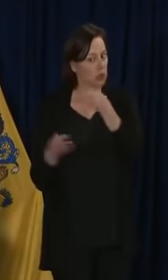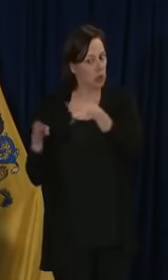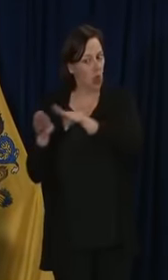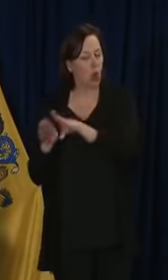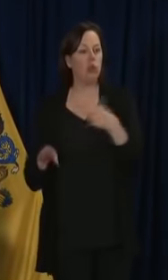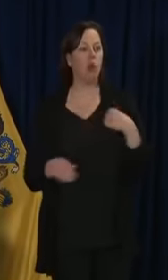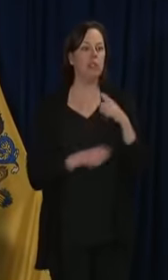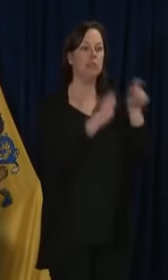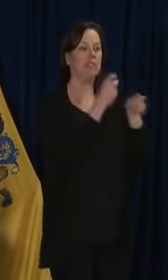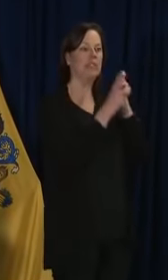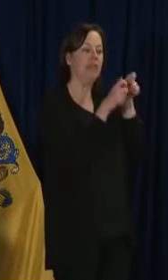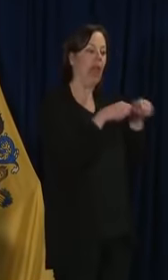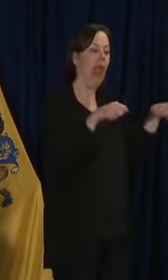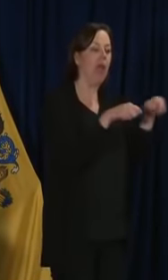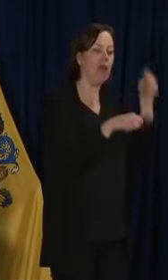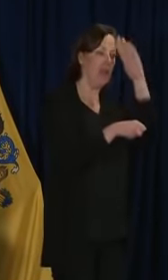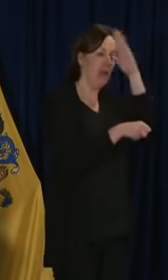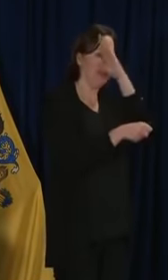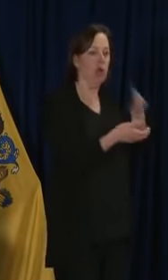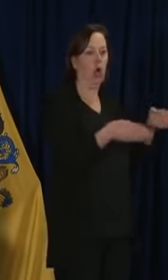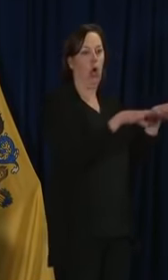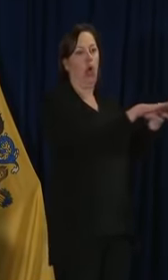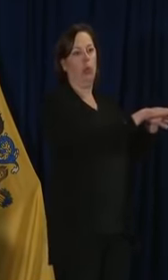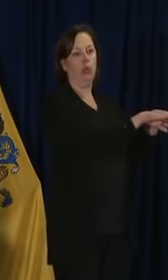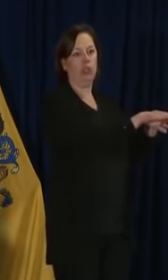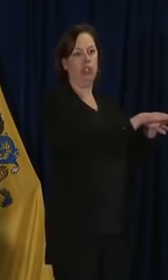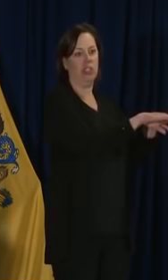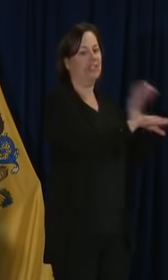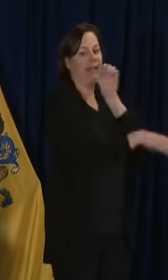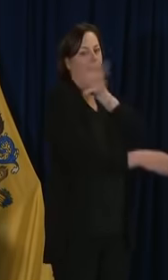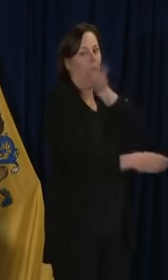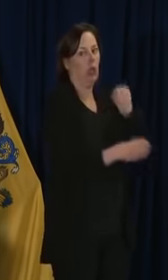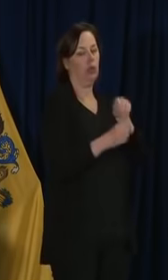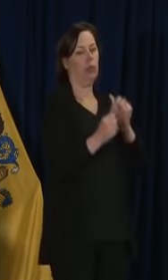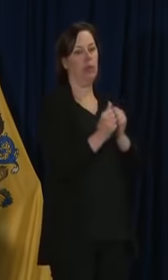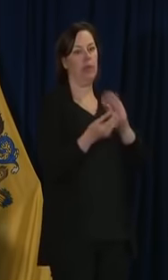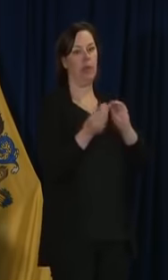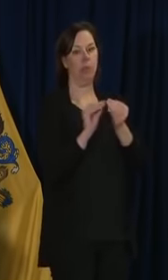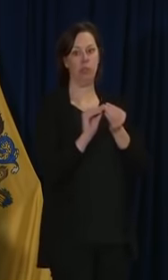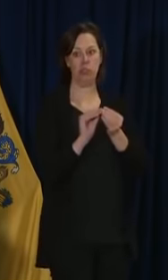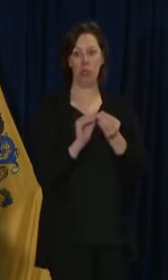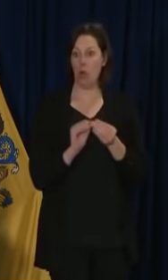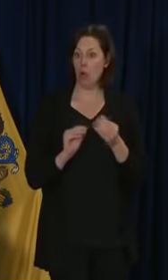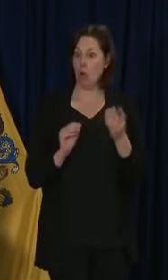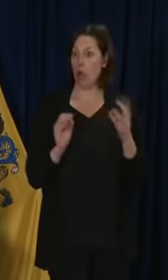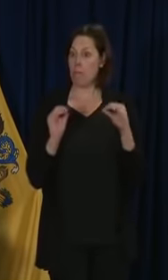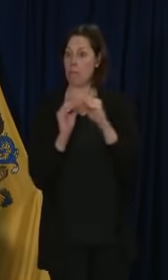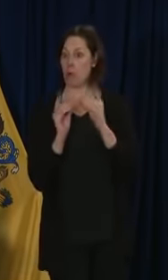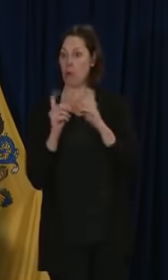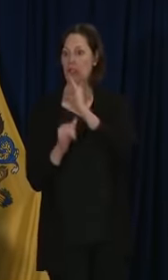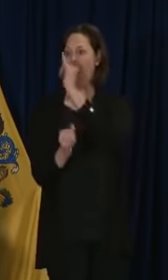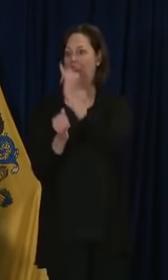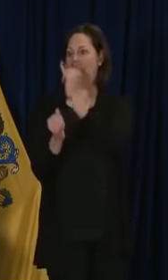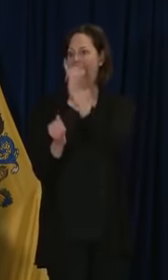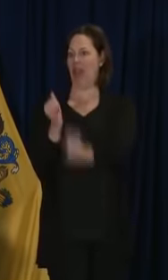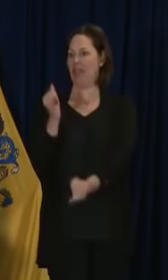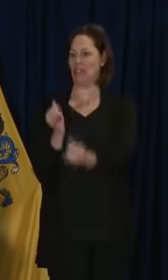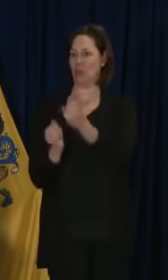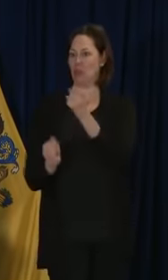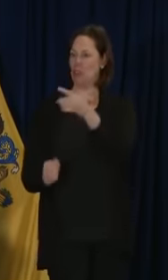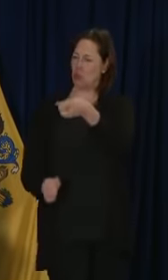this is. Can we make this one the last one? I don't want to offend anybody. Anybody else? We good? We'll go here. You got the last one